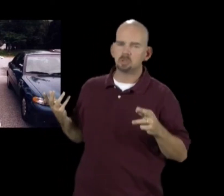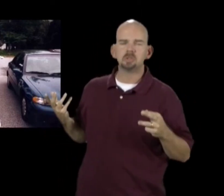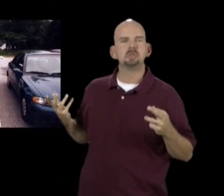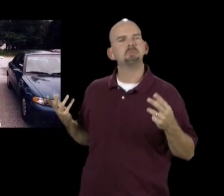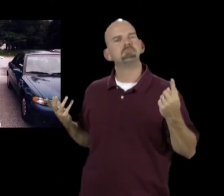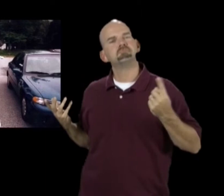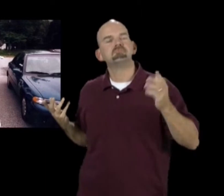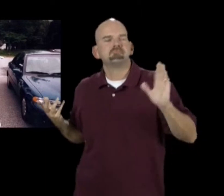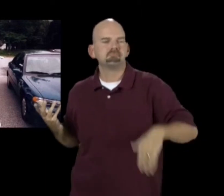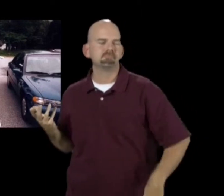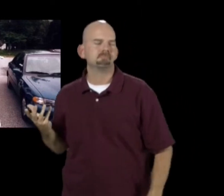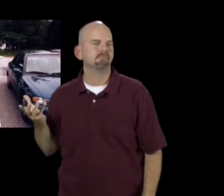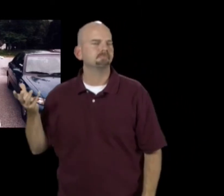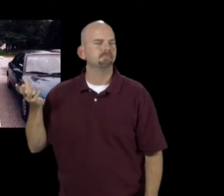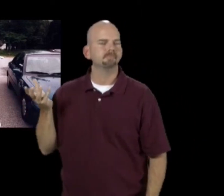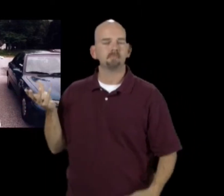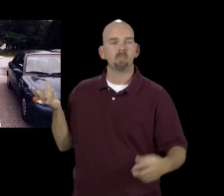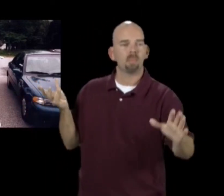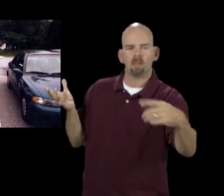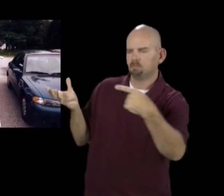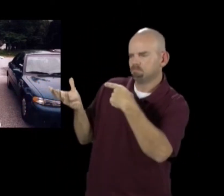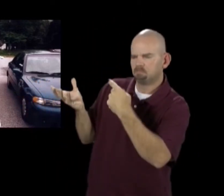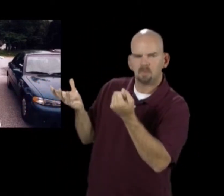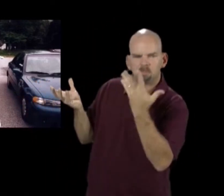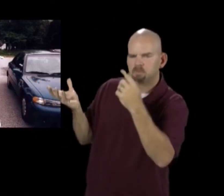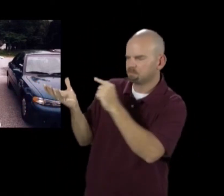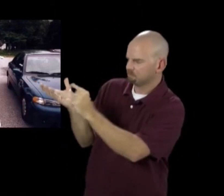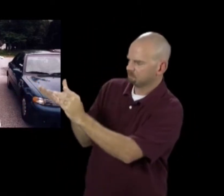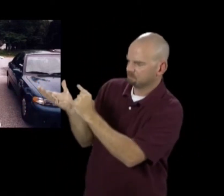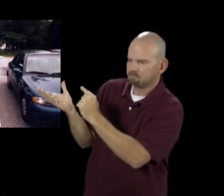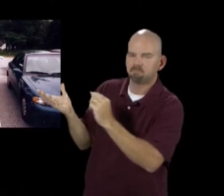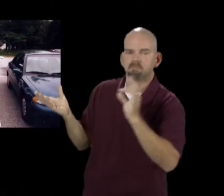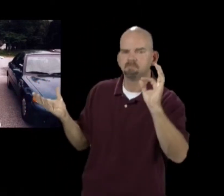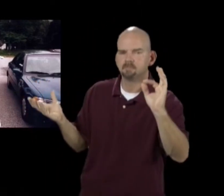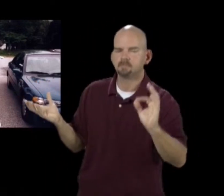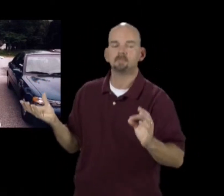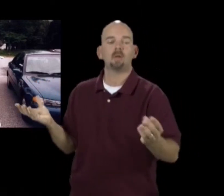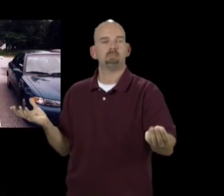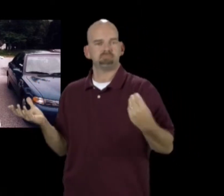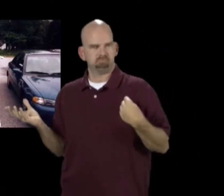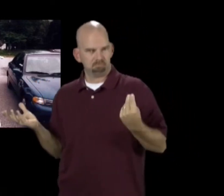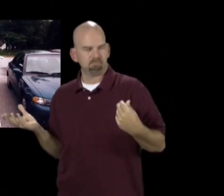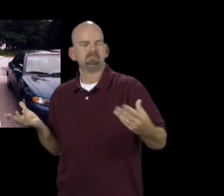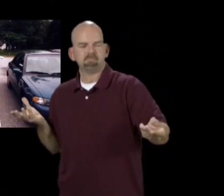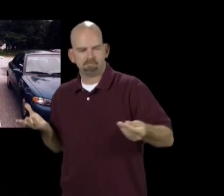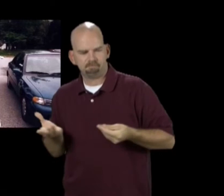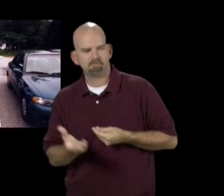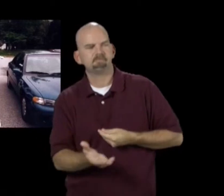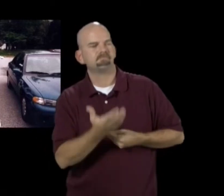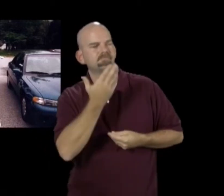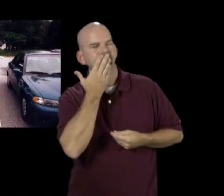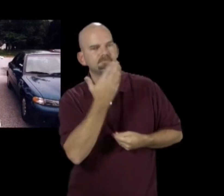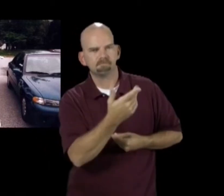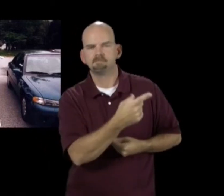what's going on with this woman? Well, anyway, I told her how much the pizza cost. She gave me the money and I handed her the